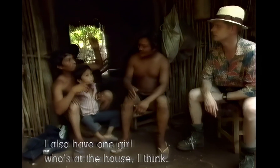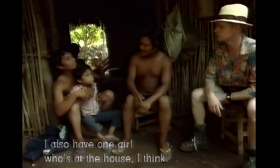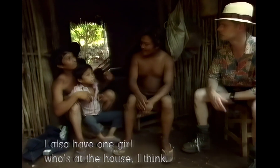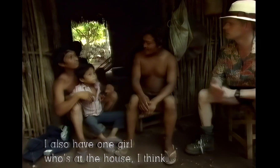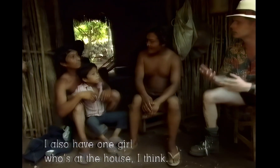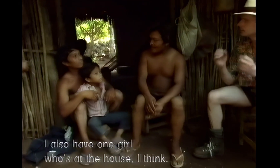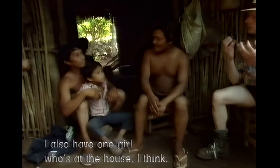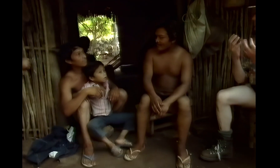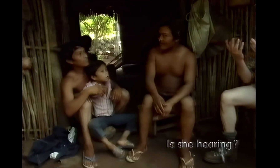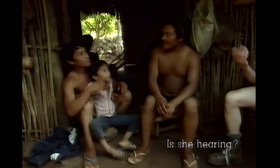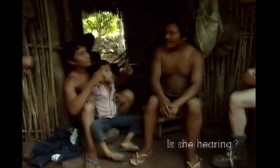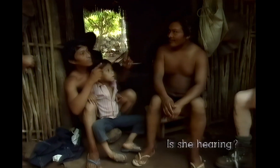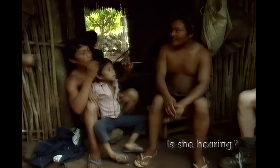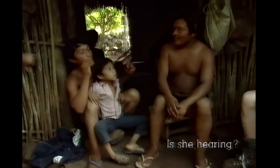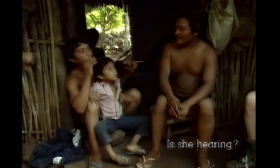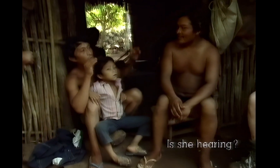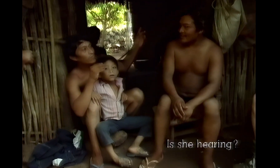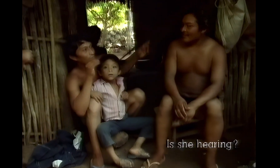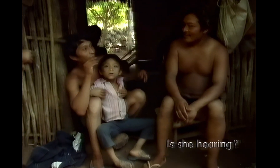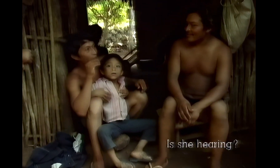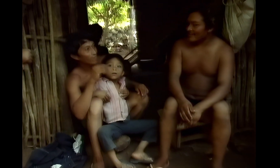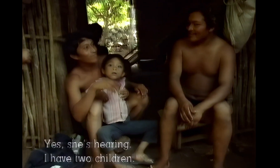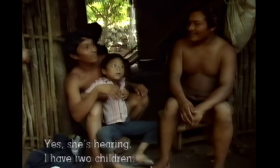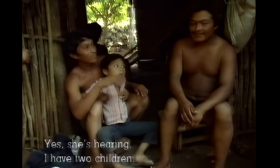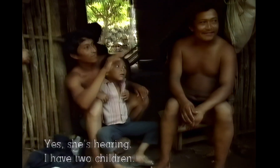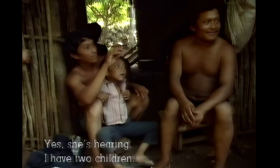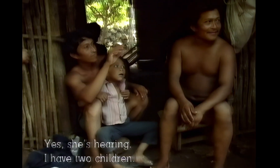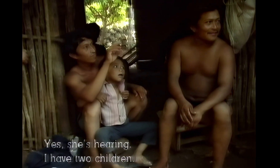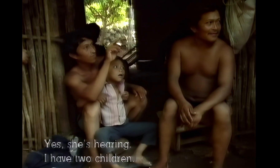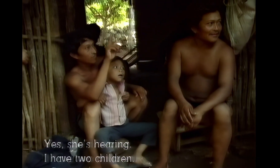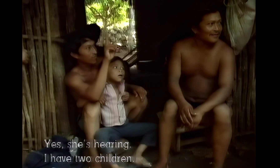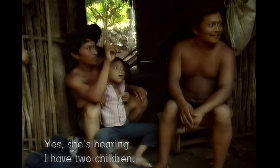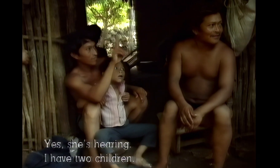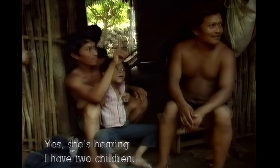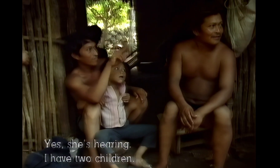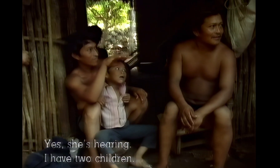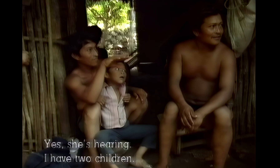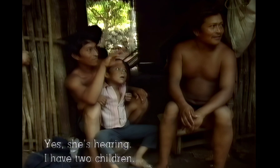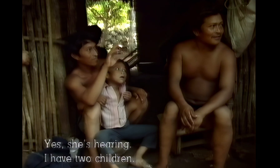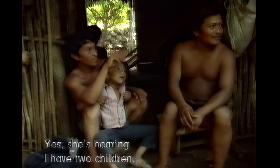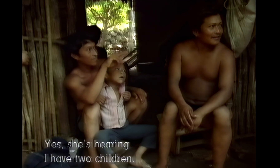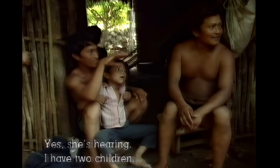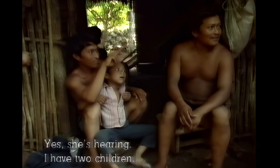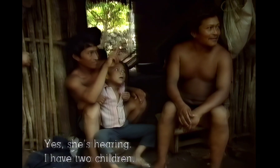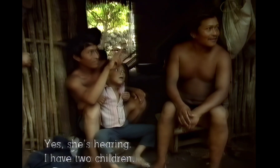girl who's at the house, I think. Right, is she hearing? Yes, she's hearing. I have 2